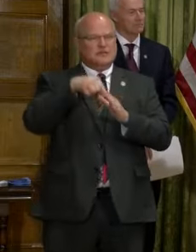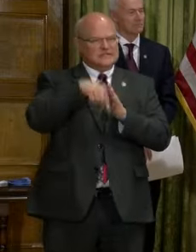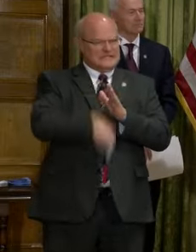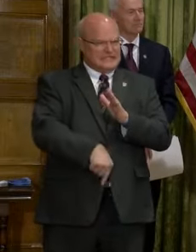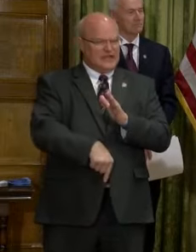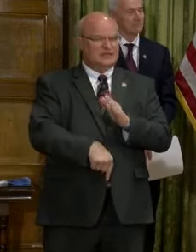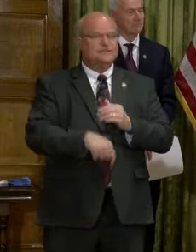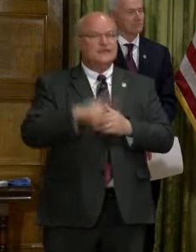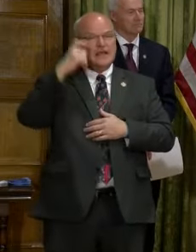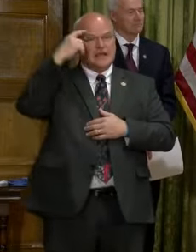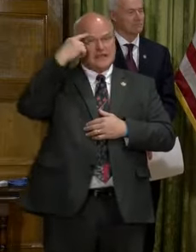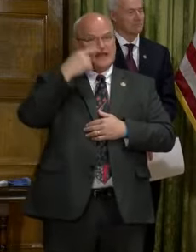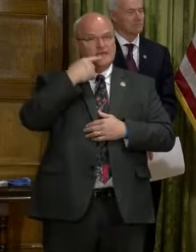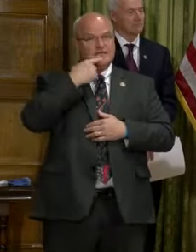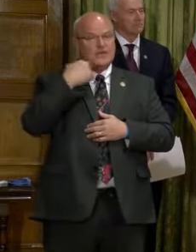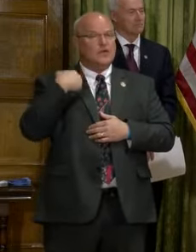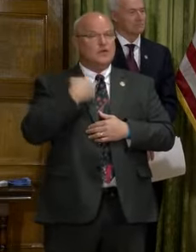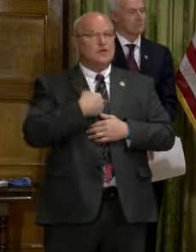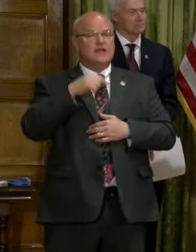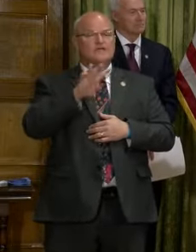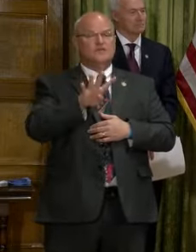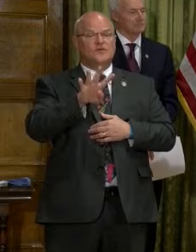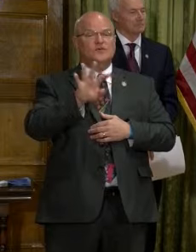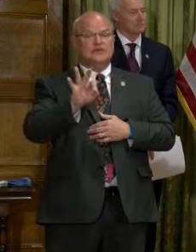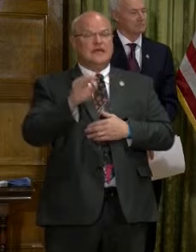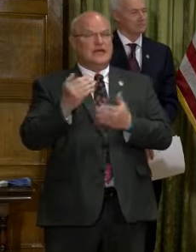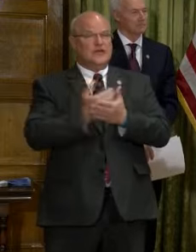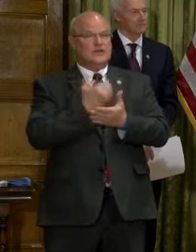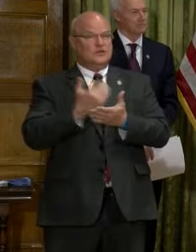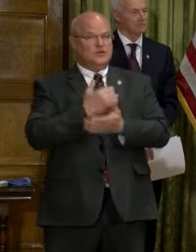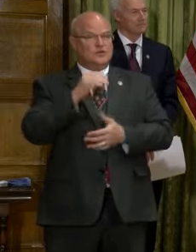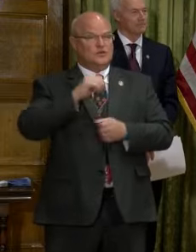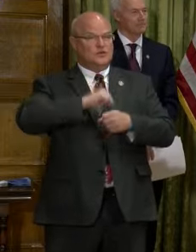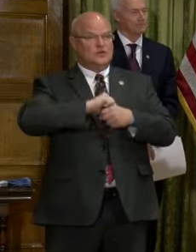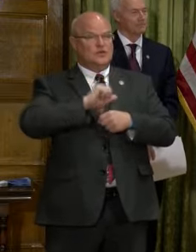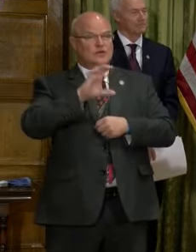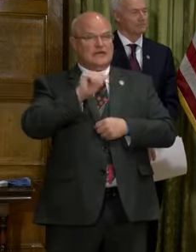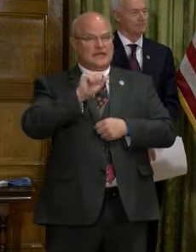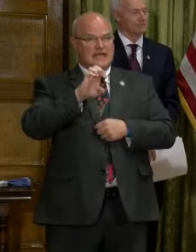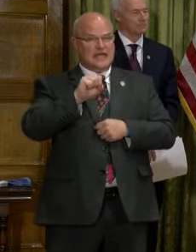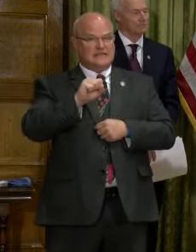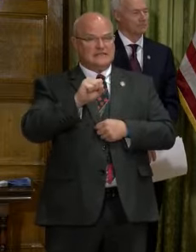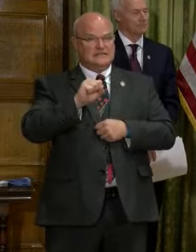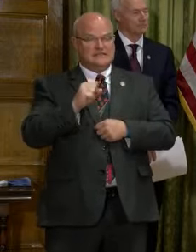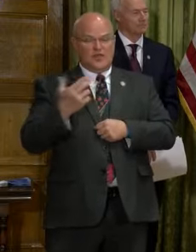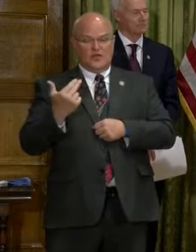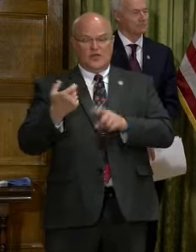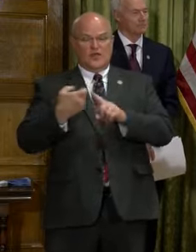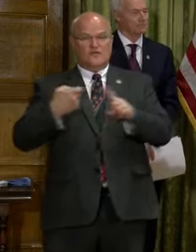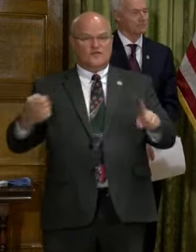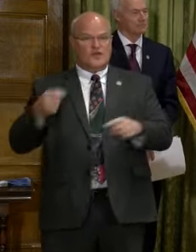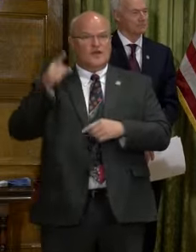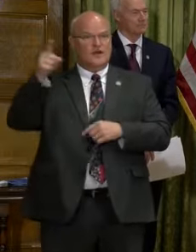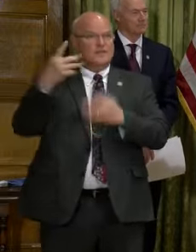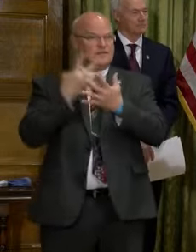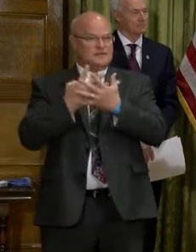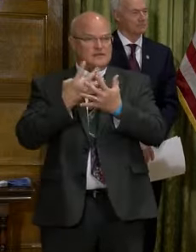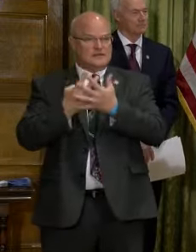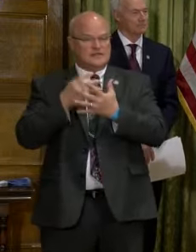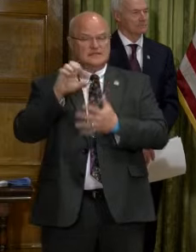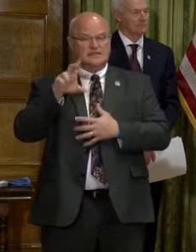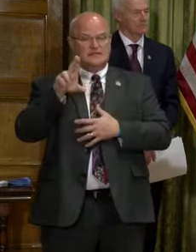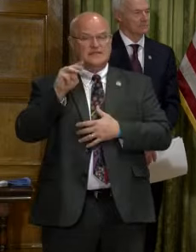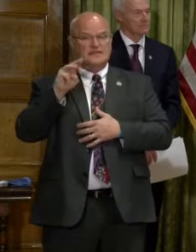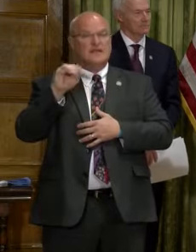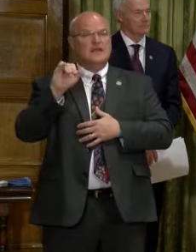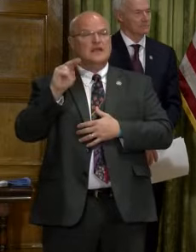detail. As the Governor mentioned, we did have 49 new cases, of which 13 were from the Cummins unit. So we're at a total